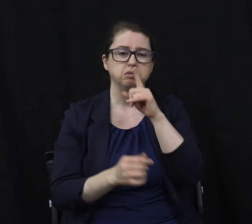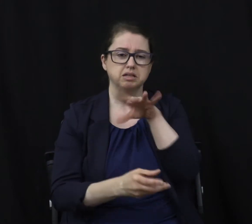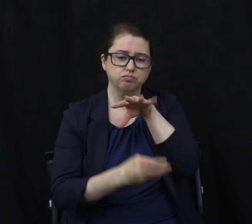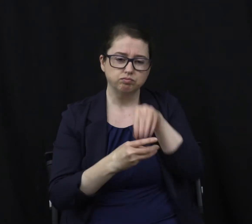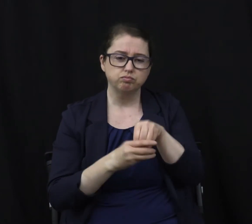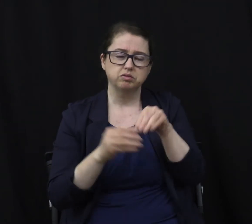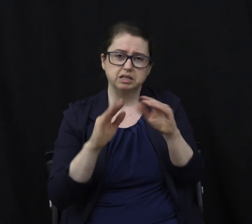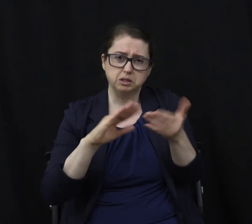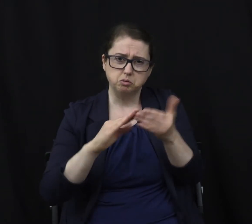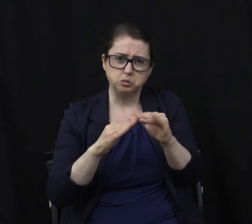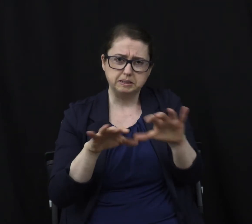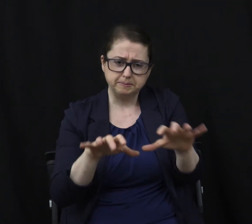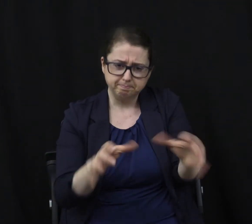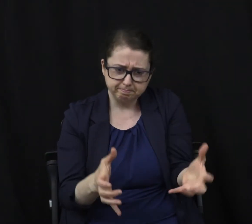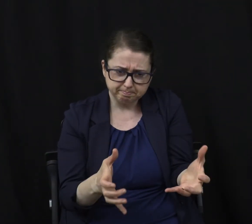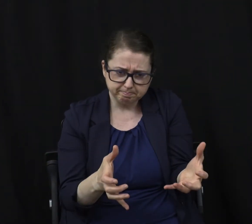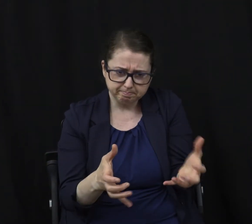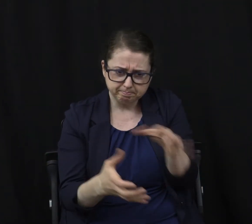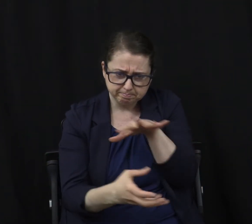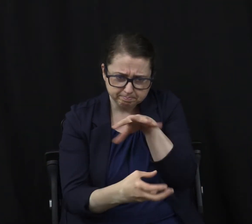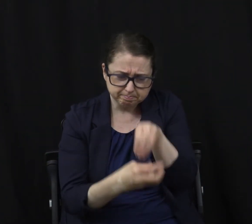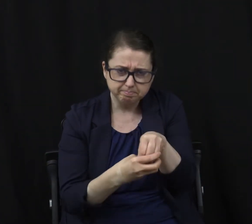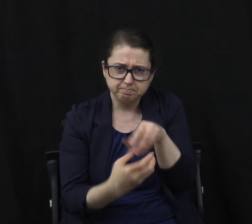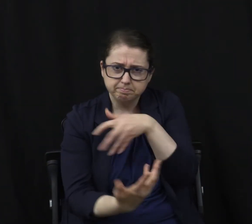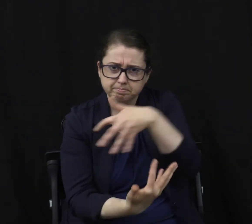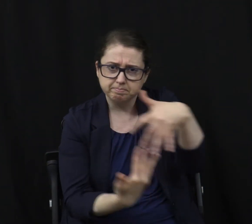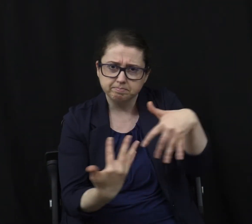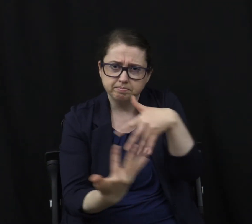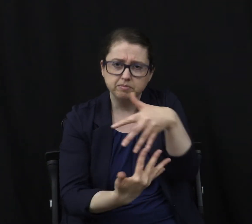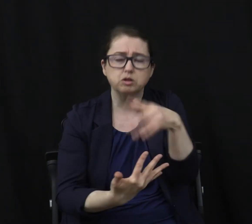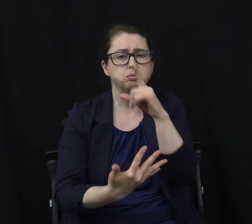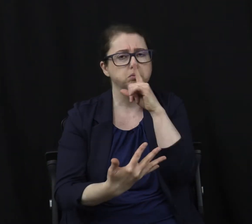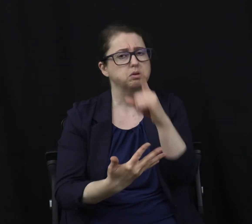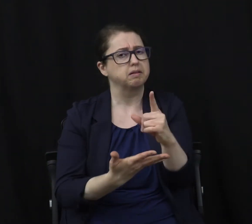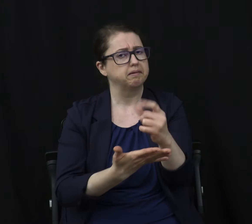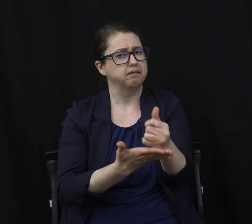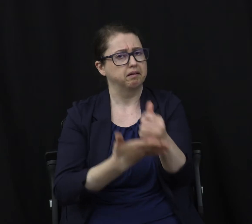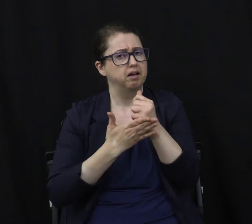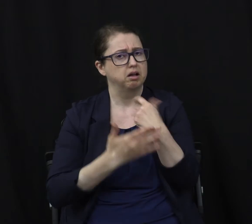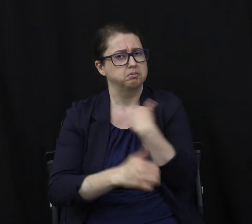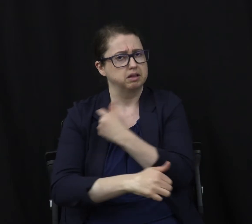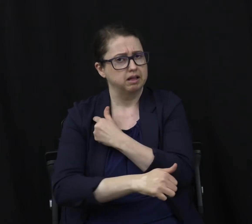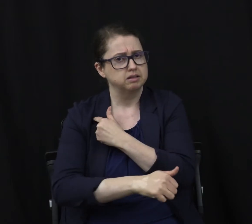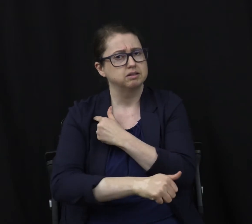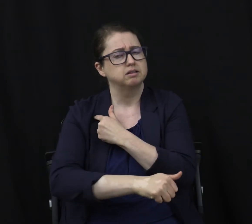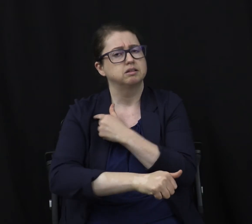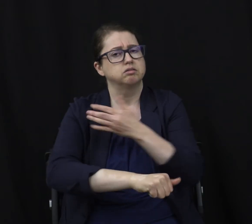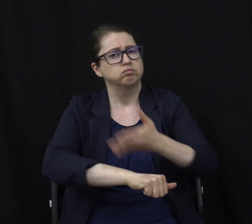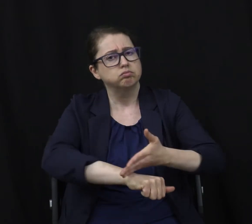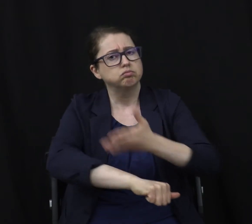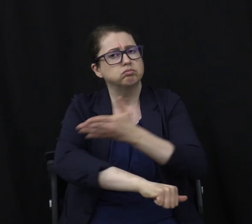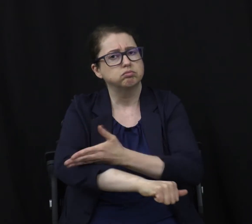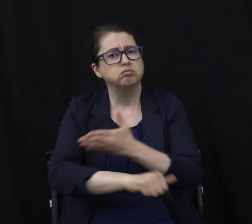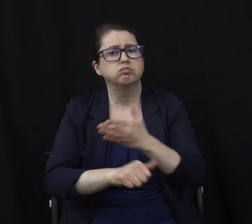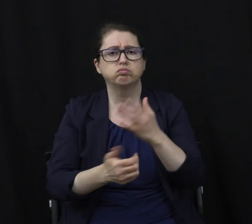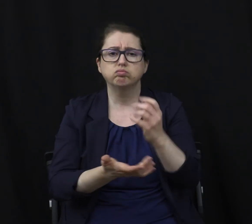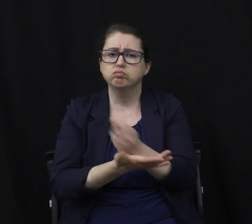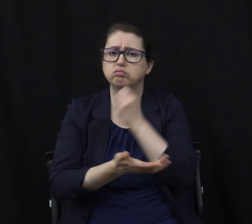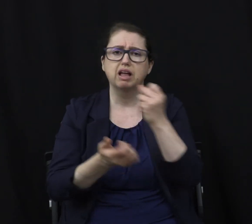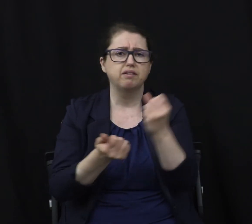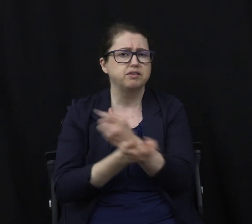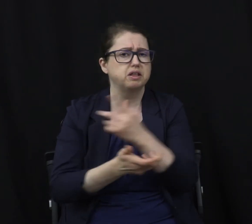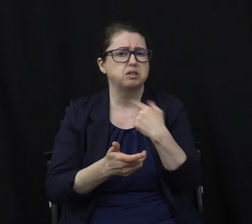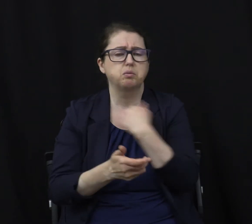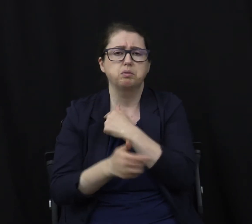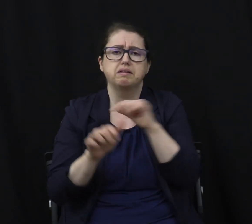most powerful tools to help all of us become all that we can be. What you learn each